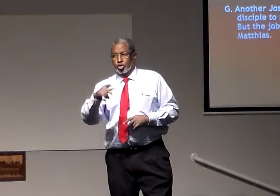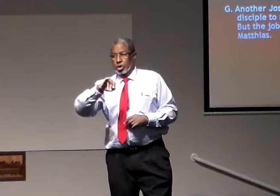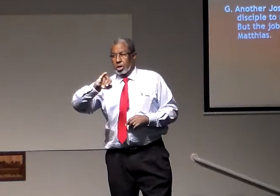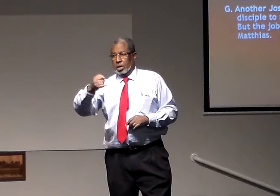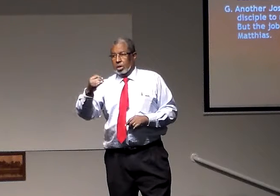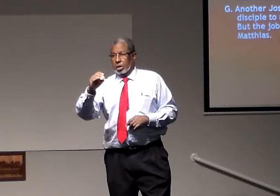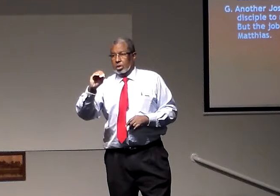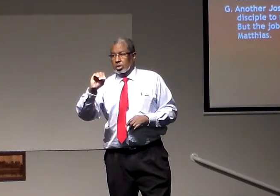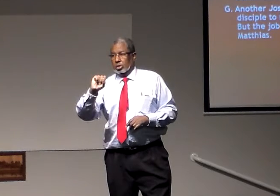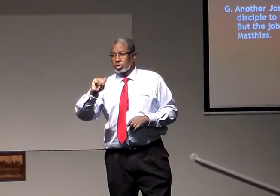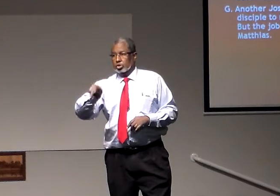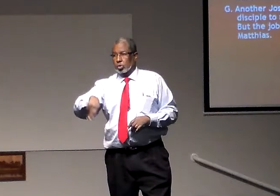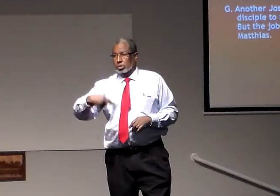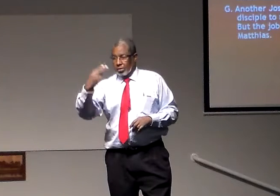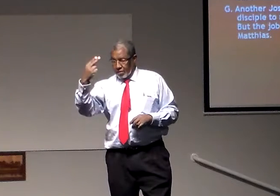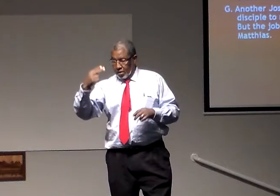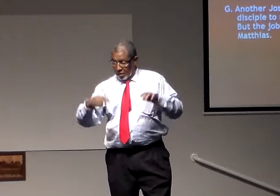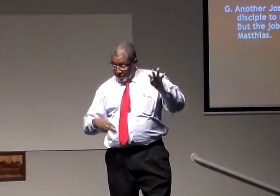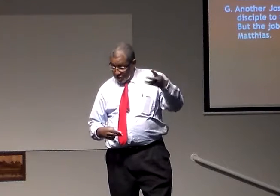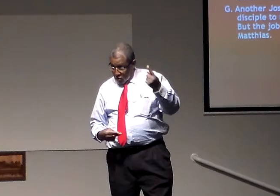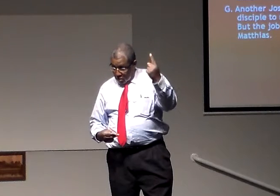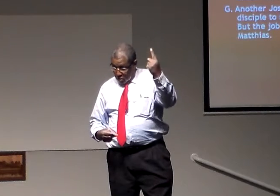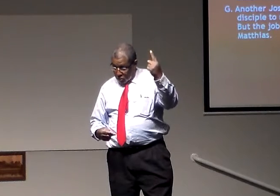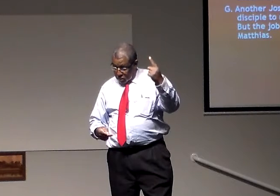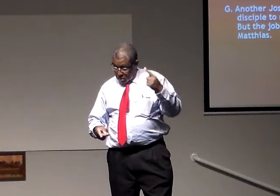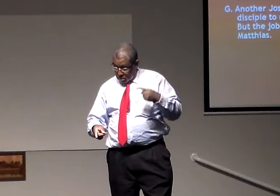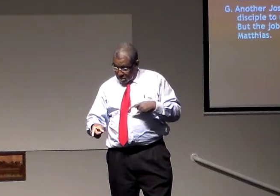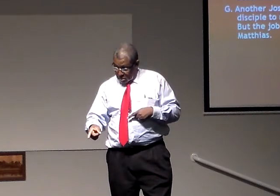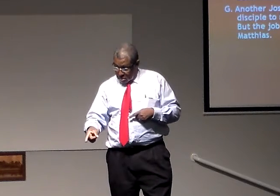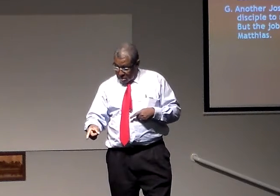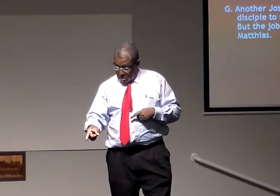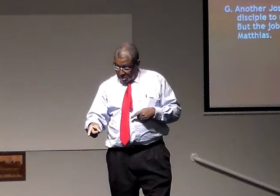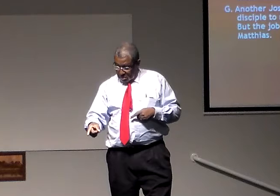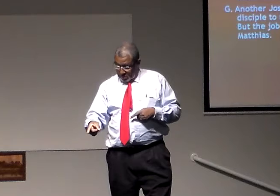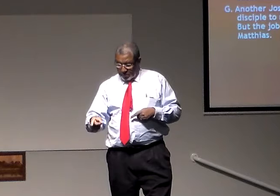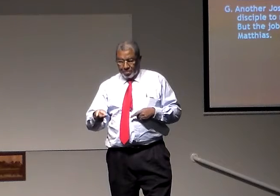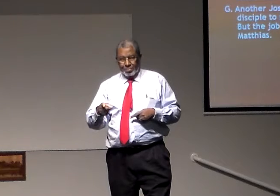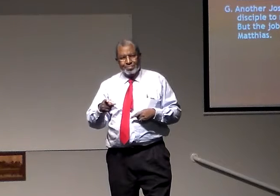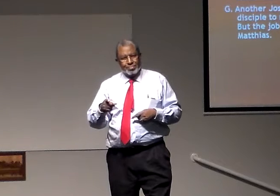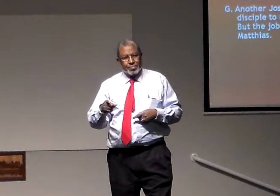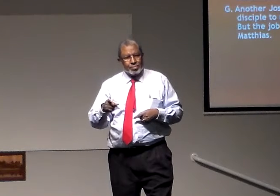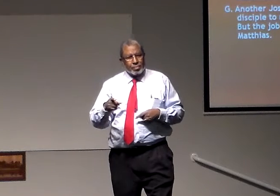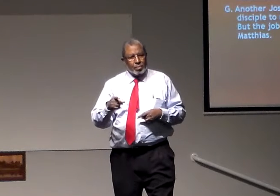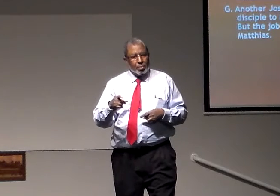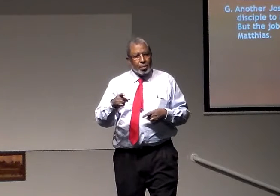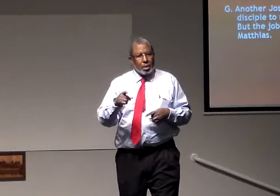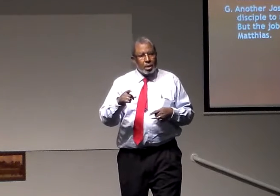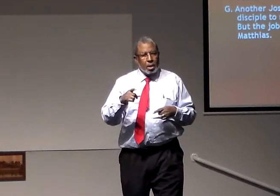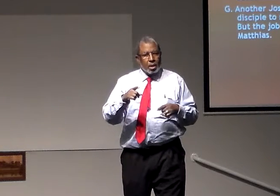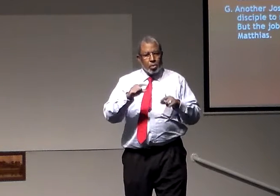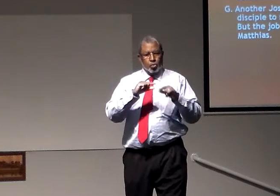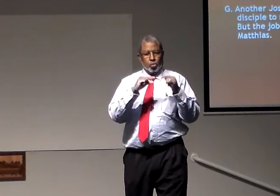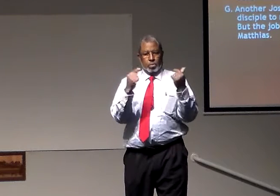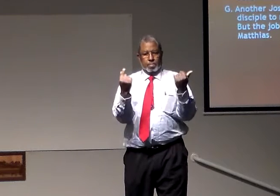That's the third Joseph. And then the final Joseph became the 12th disciple,